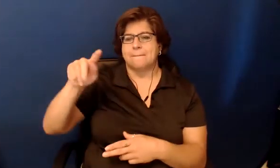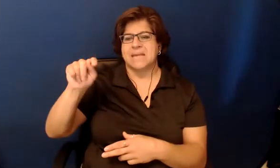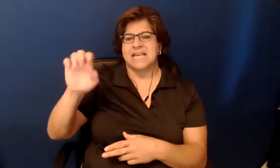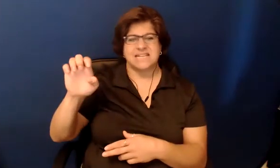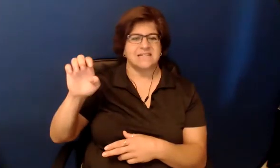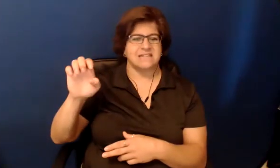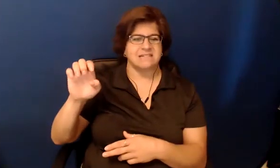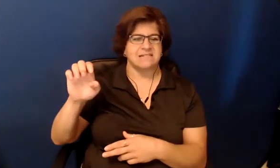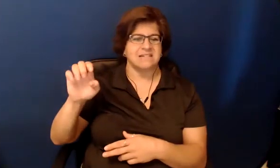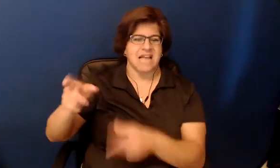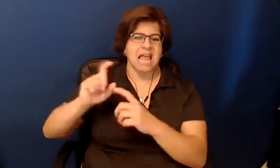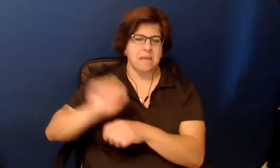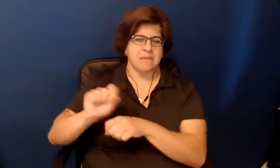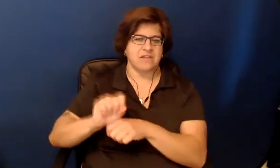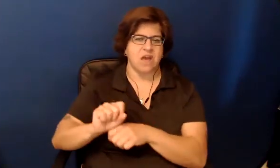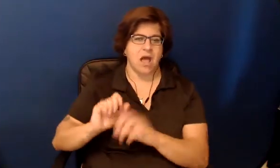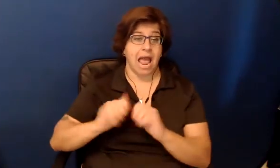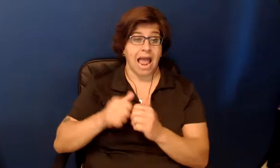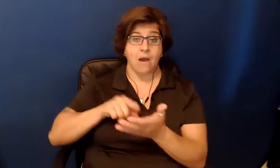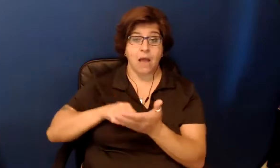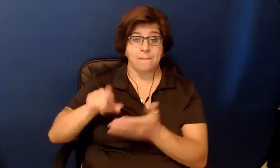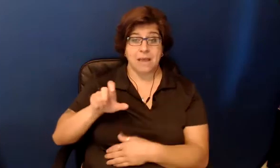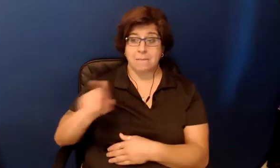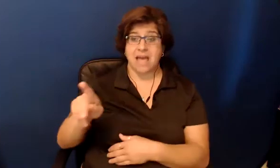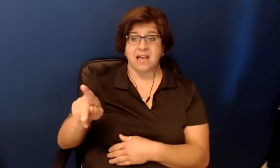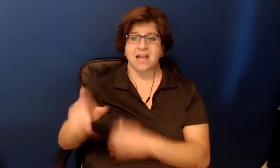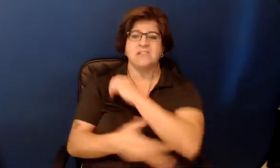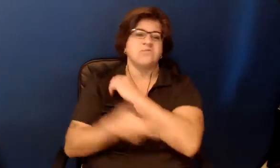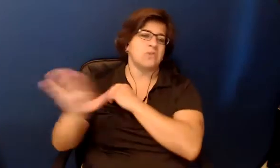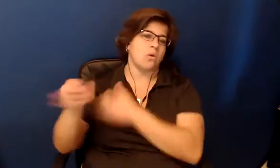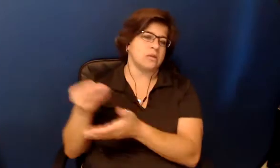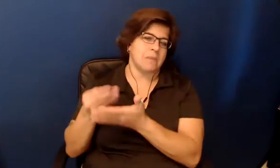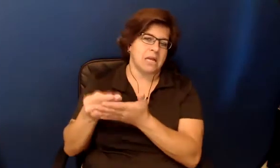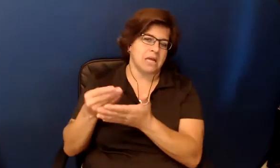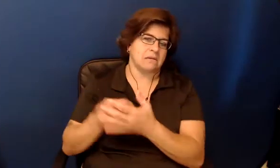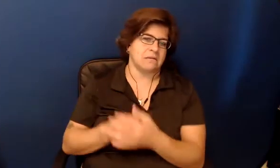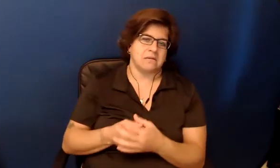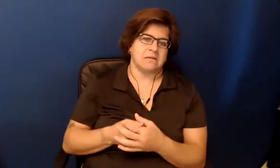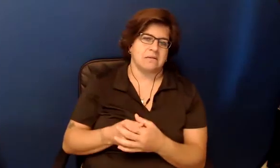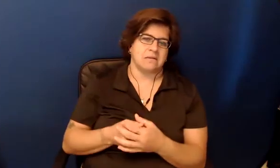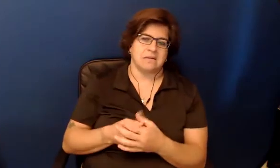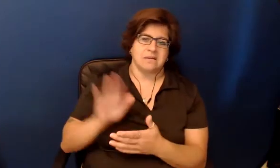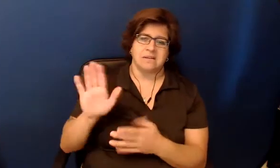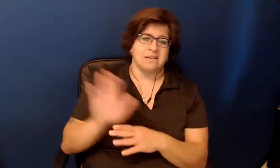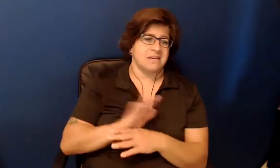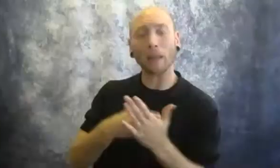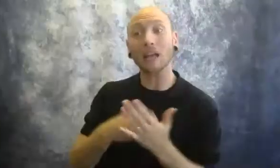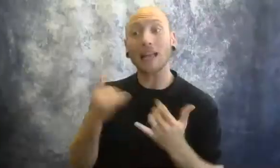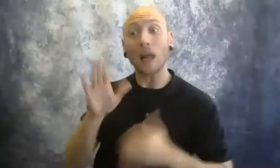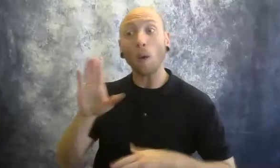job by a guy named Pete Espinosa, and how I repaid him is I stole money out of the till. Those